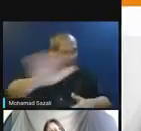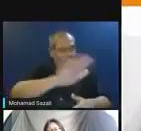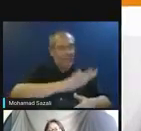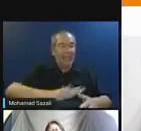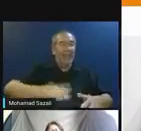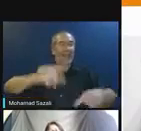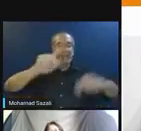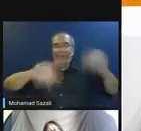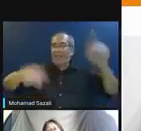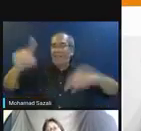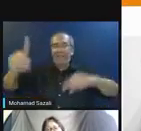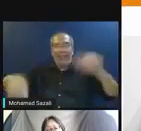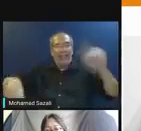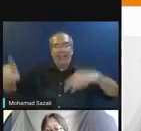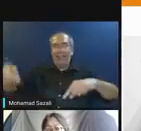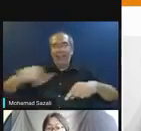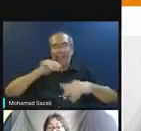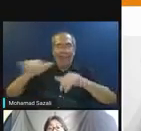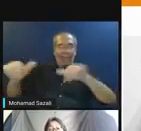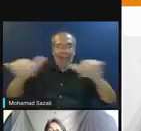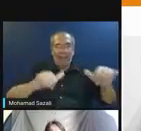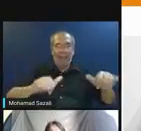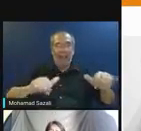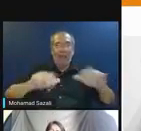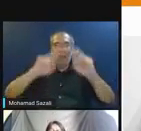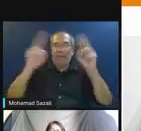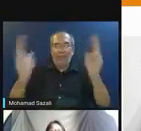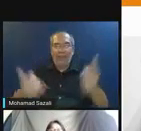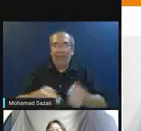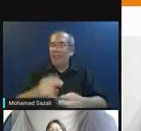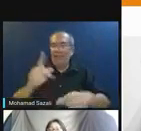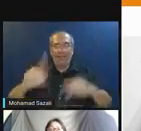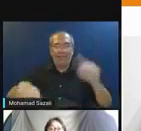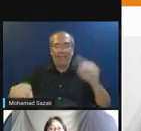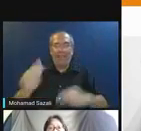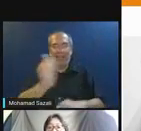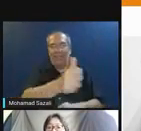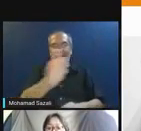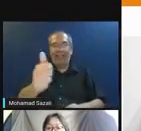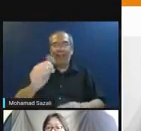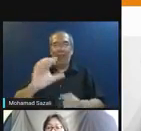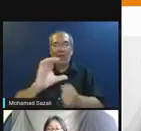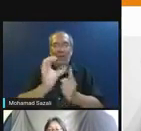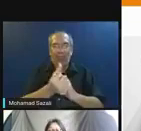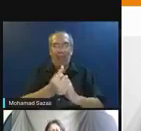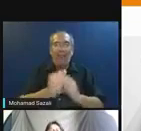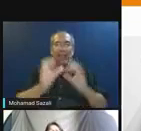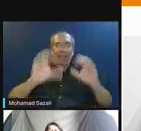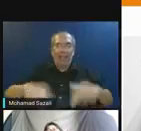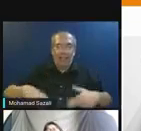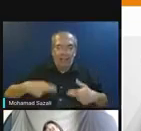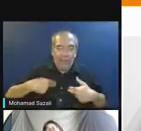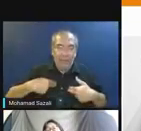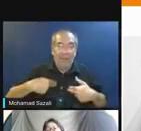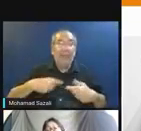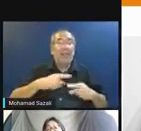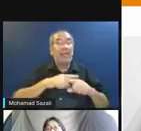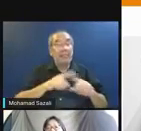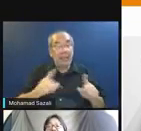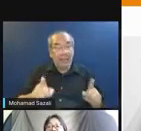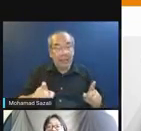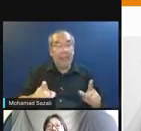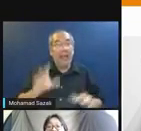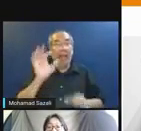people eat with chopstick. So we have their culture and their way of life. And it actually differs from one country to another. So basically, in